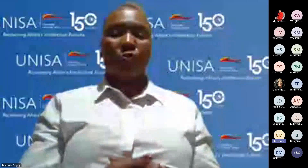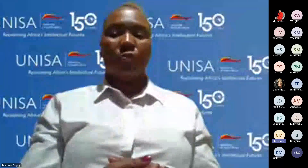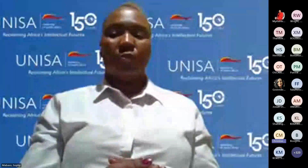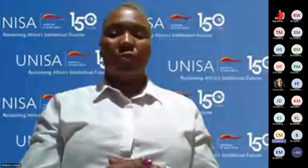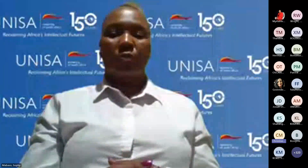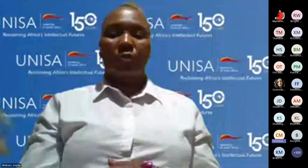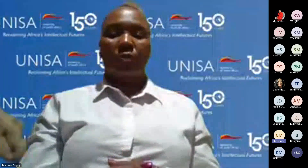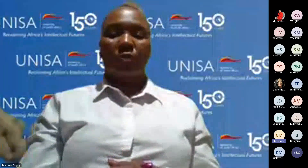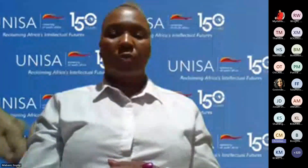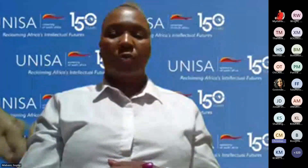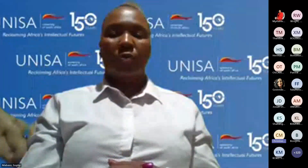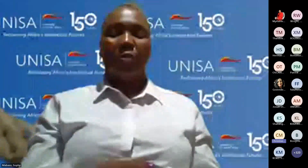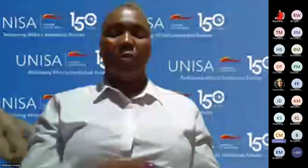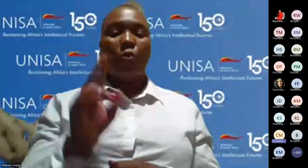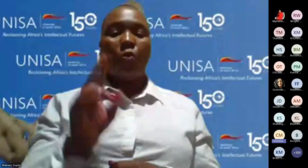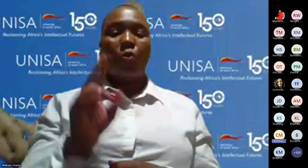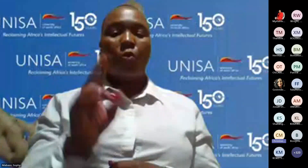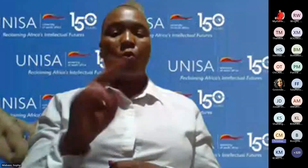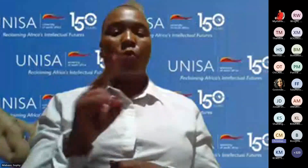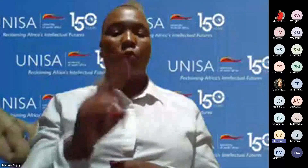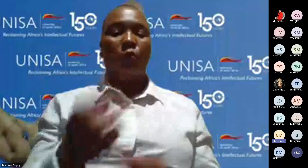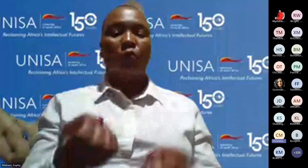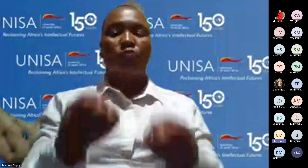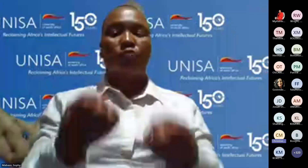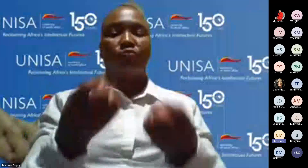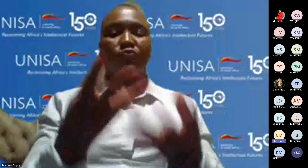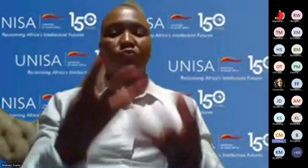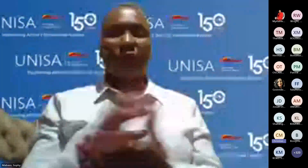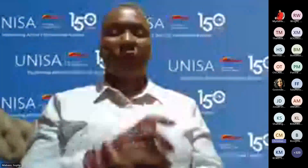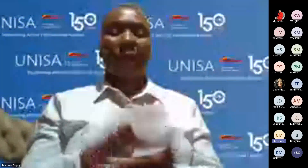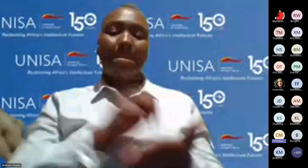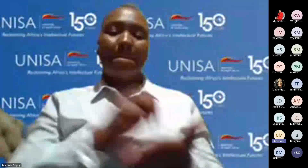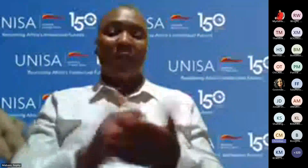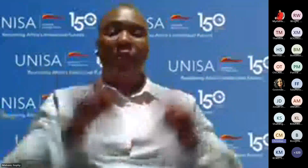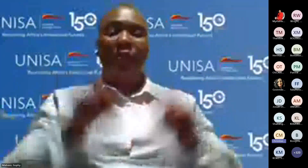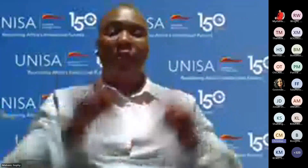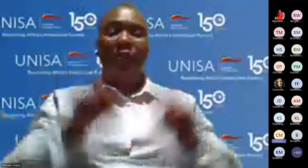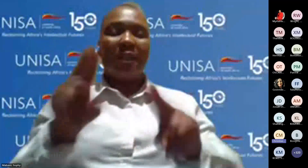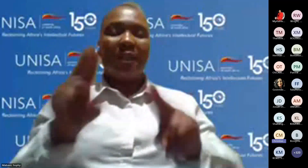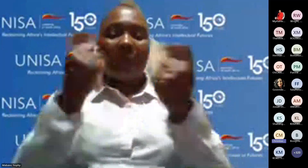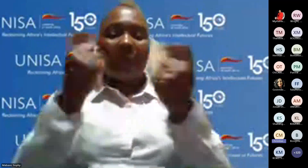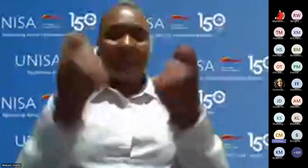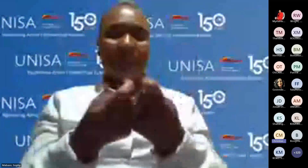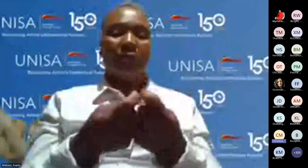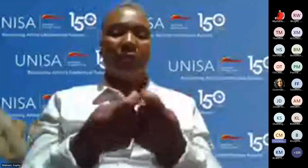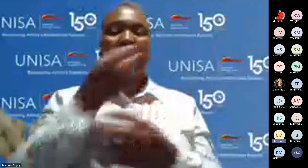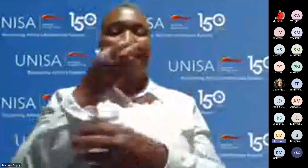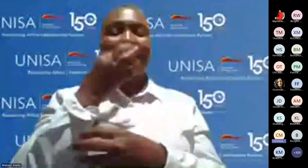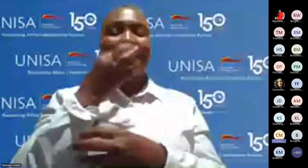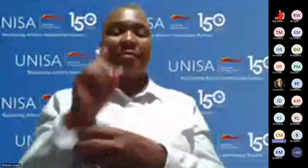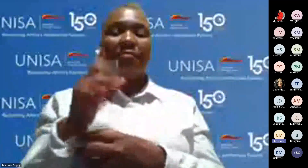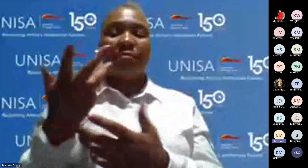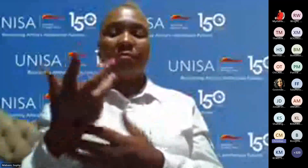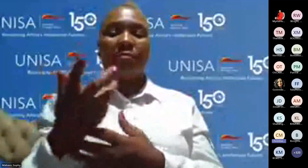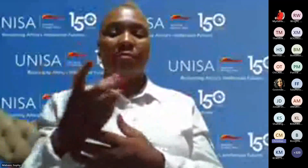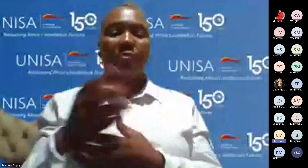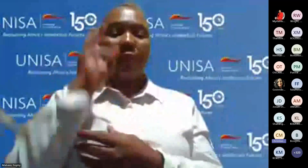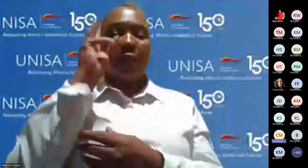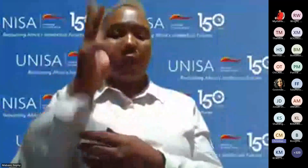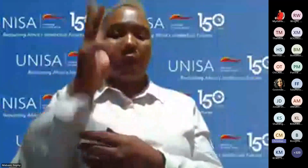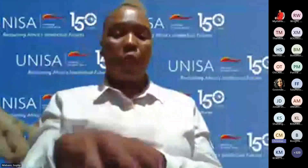I also sent the message to the Invigilator team, and they said they will look